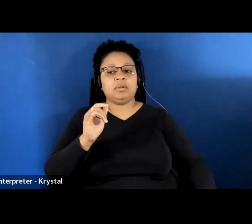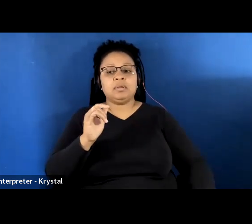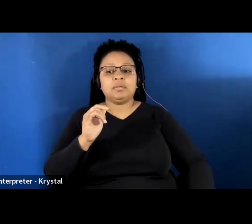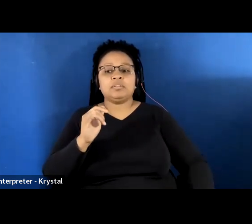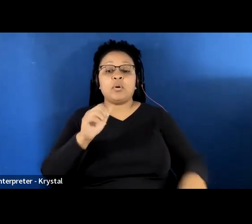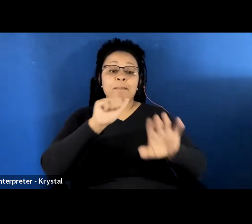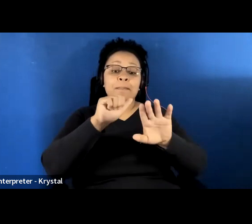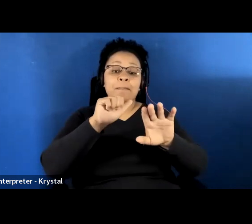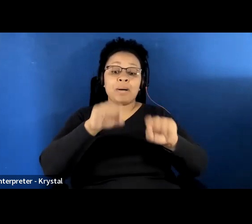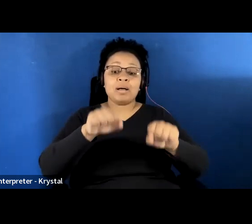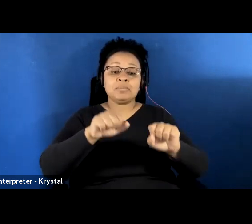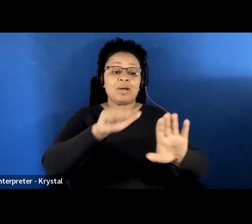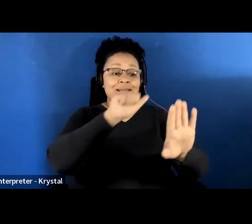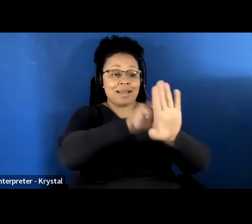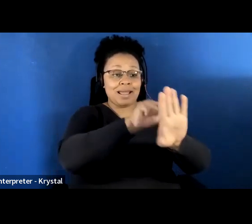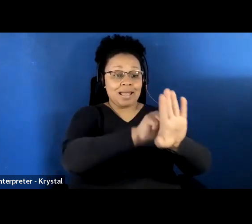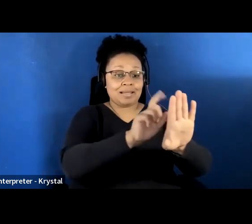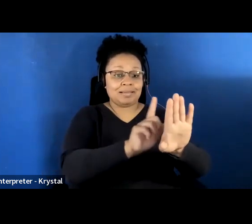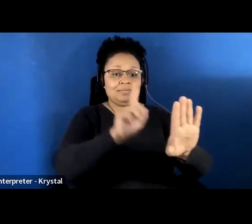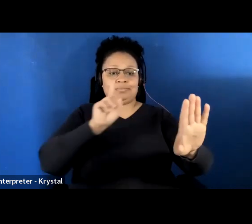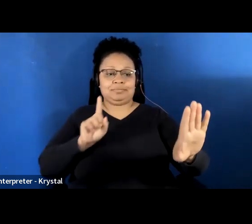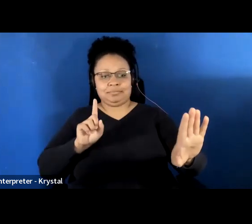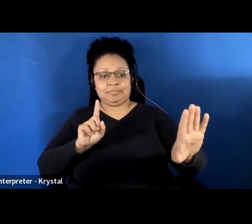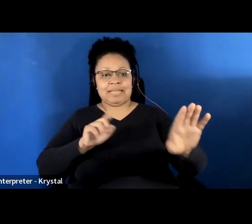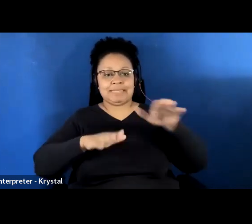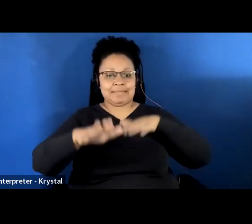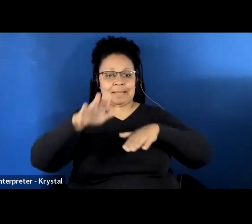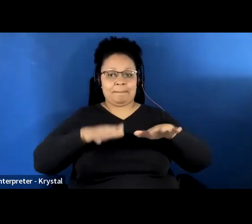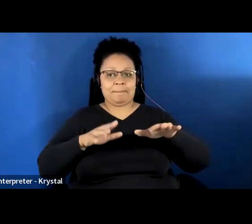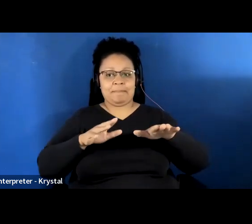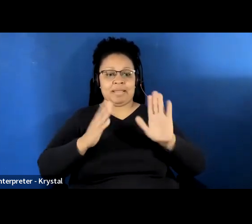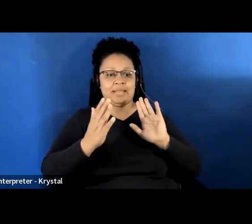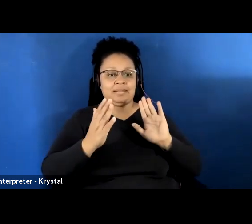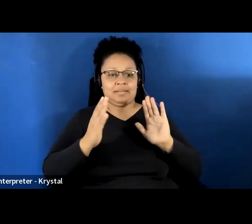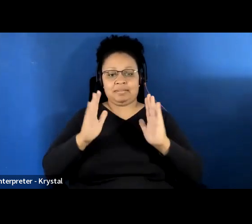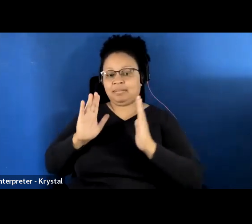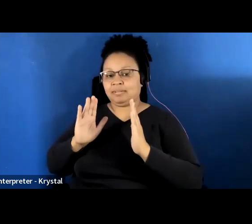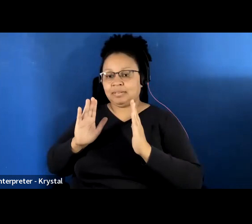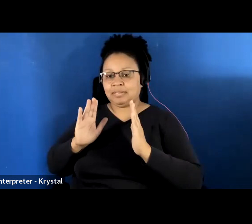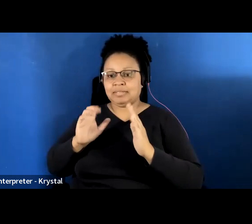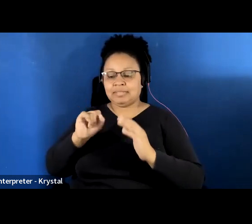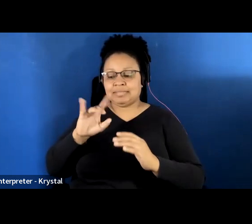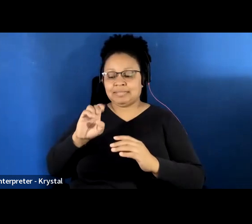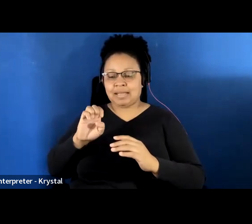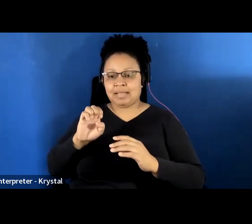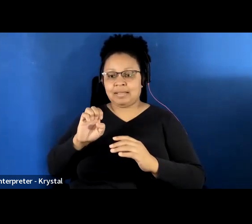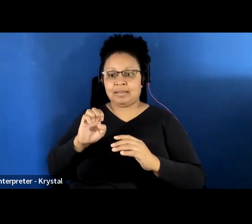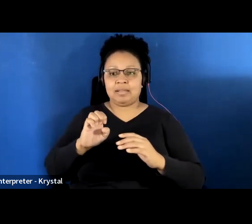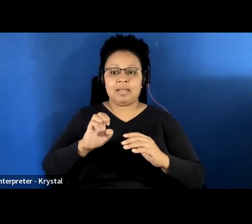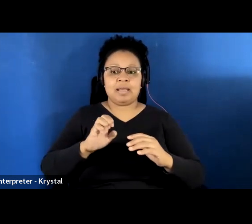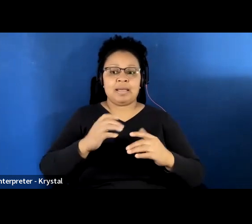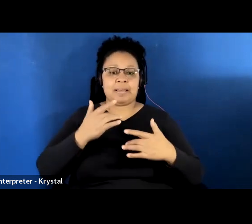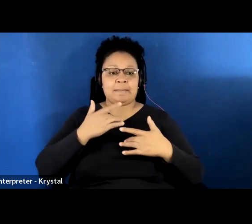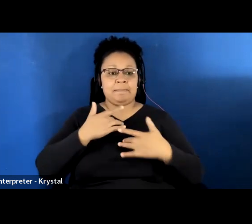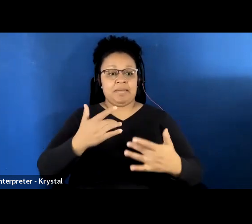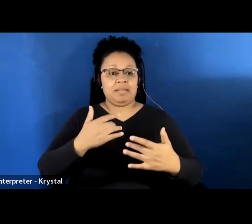on the door and I take a few steps back and I turn sideways. I generally have my notebook